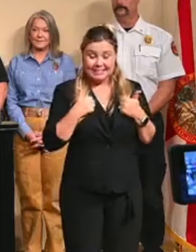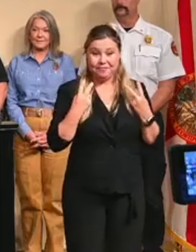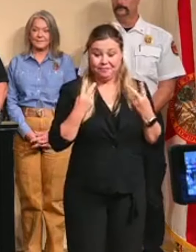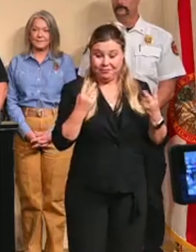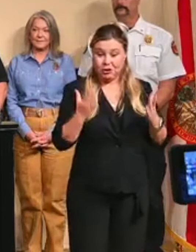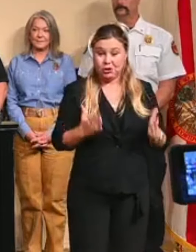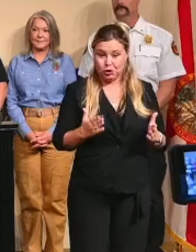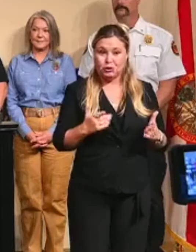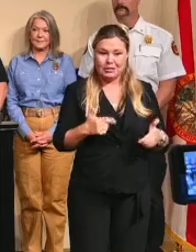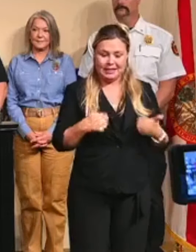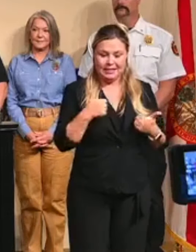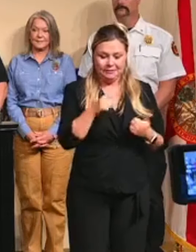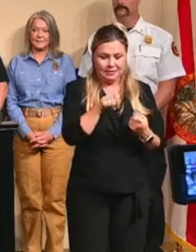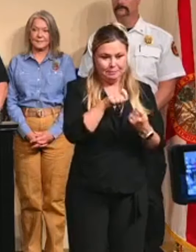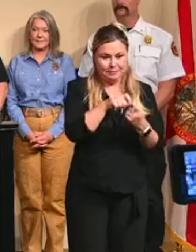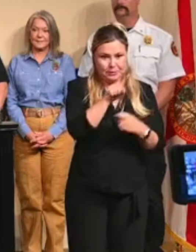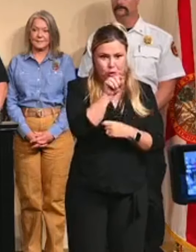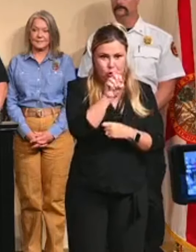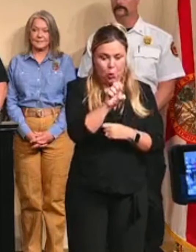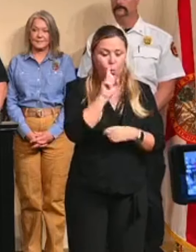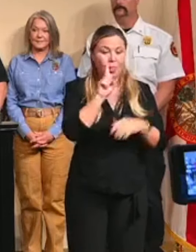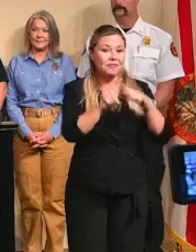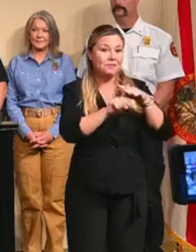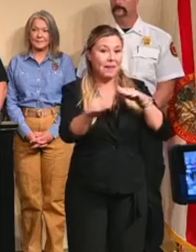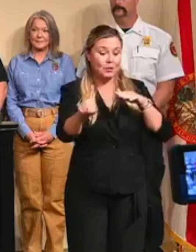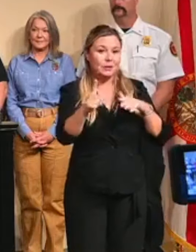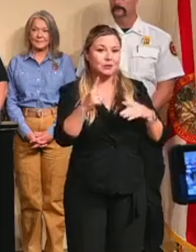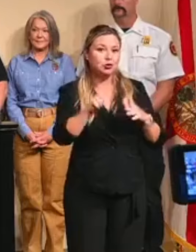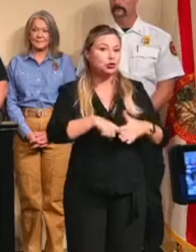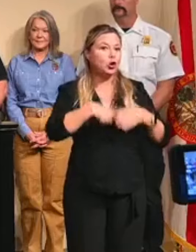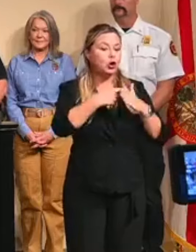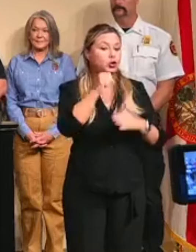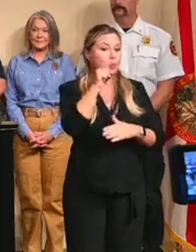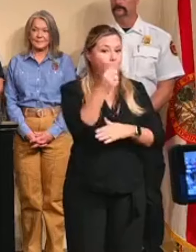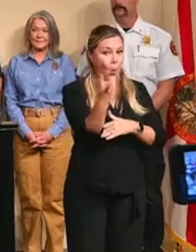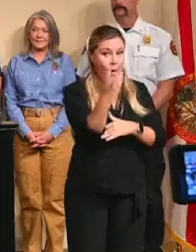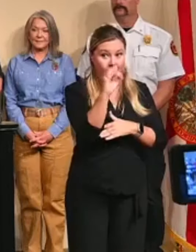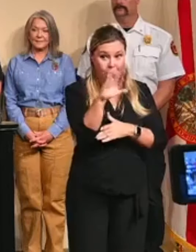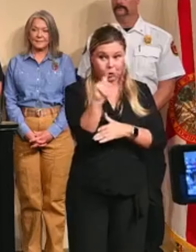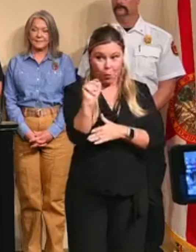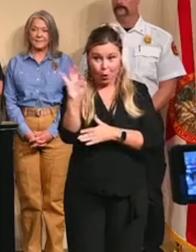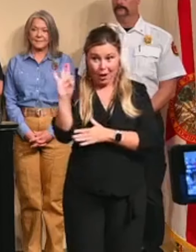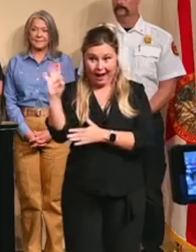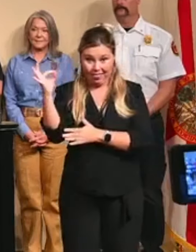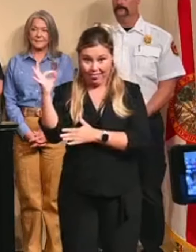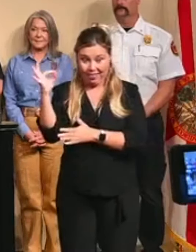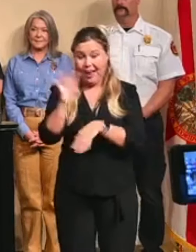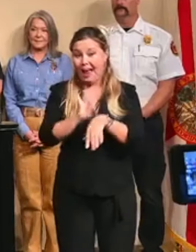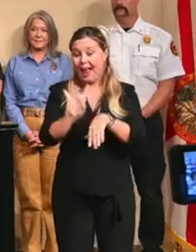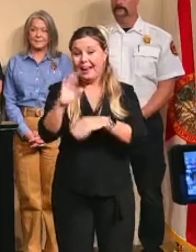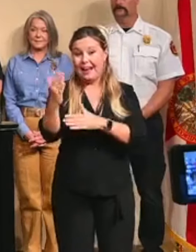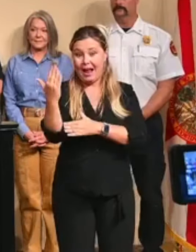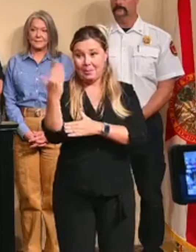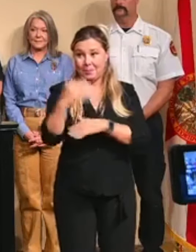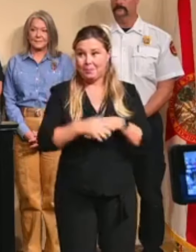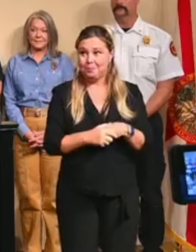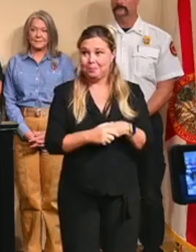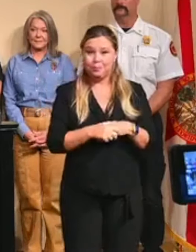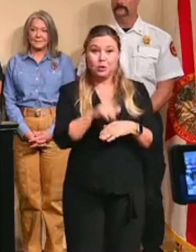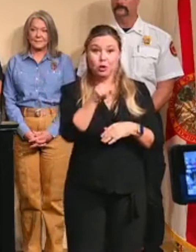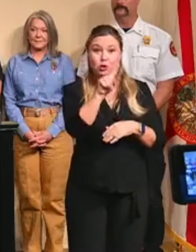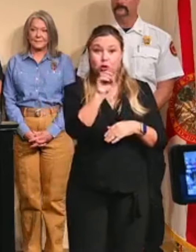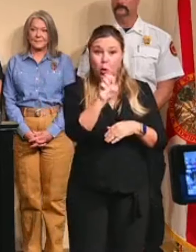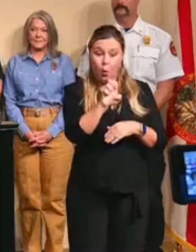residing in the following zones shall evacuate effective tomorrow, Wednesday, October 9th at 8 a.m. Zones